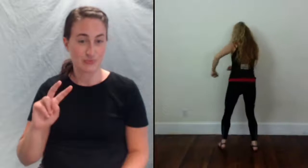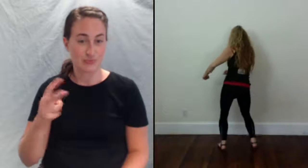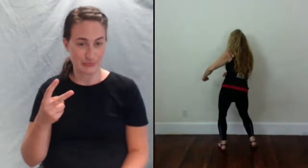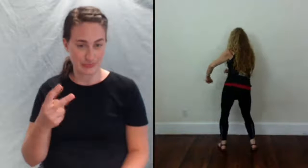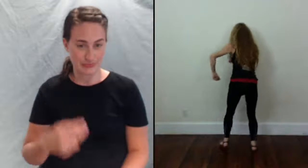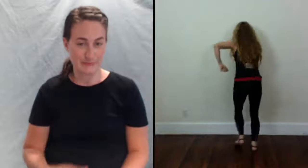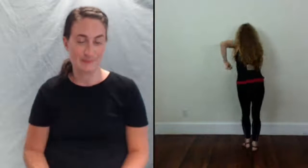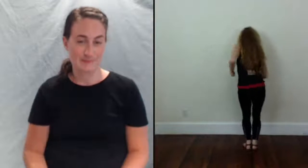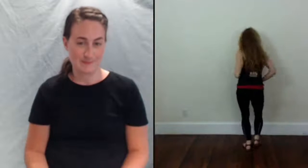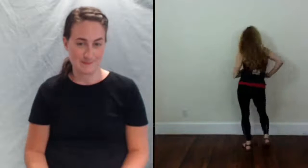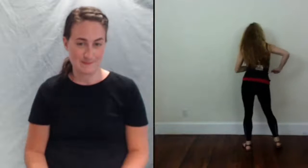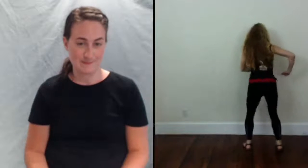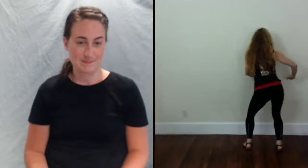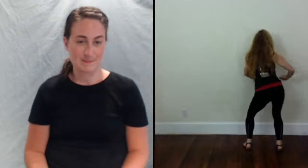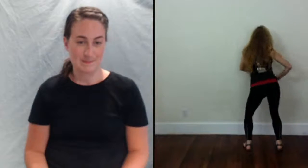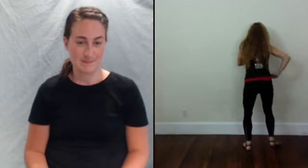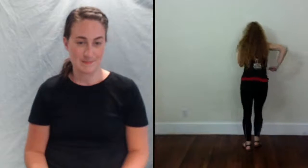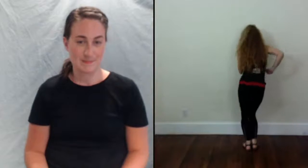and 2,